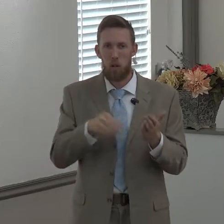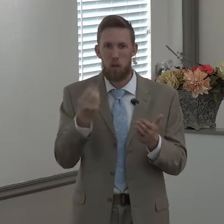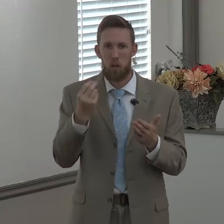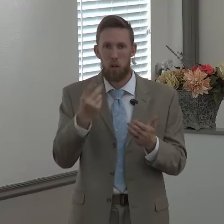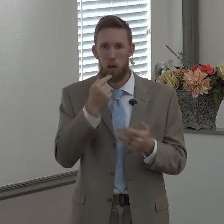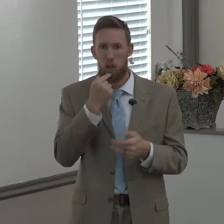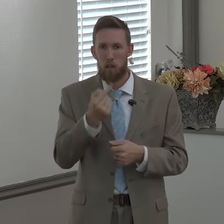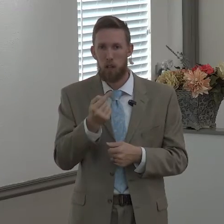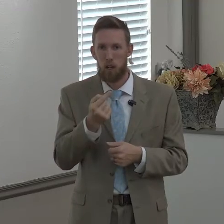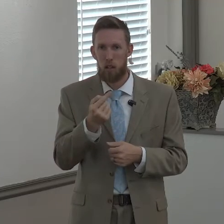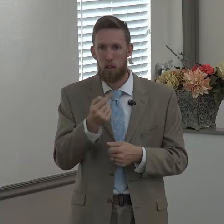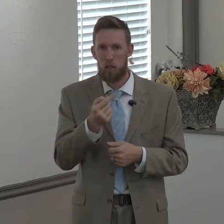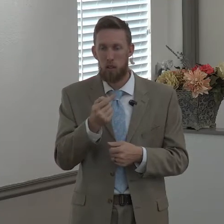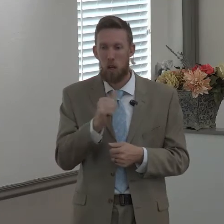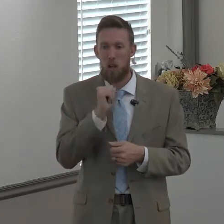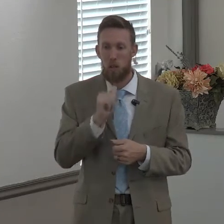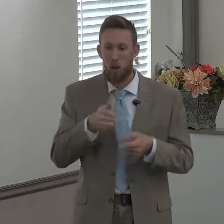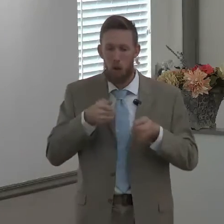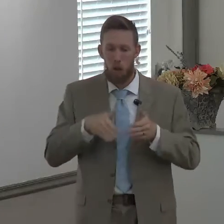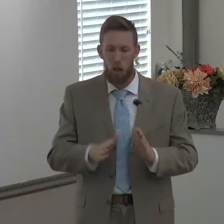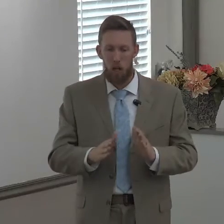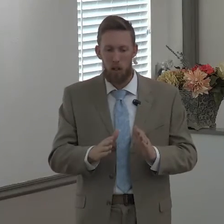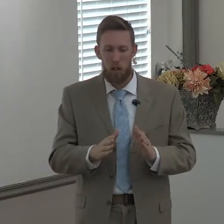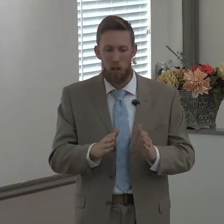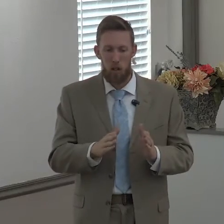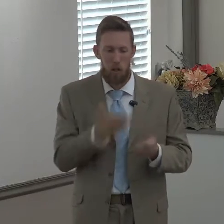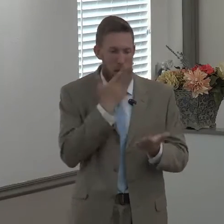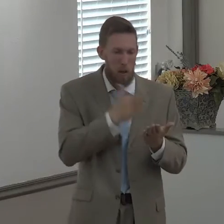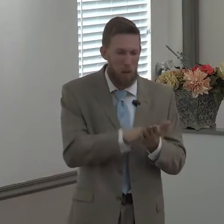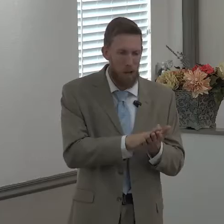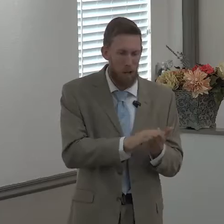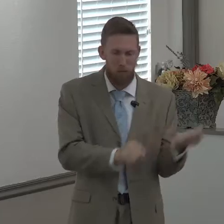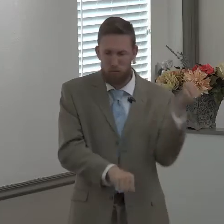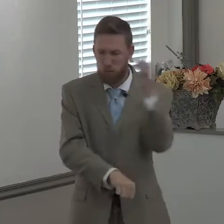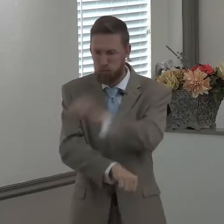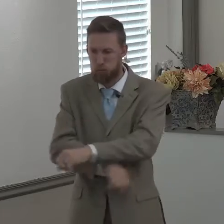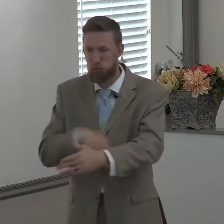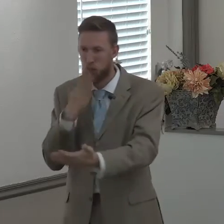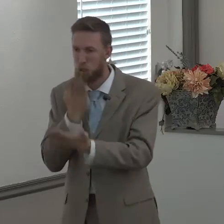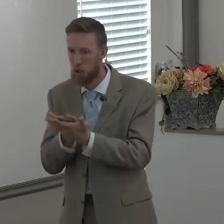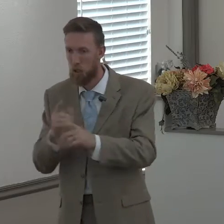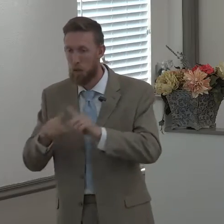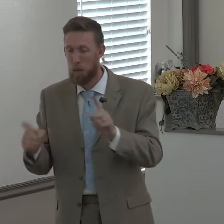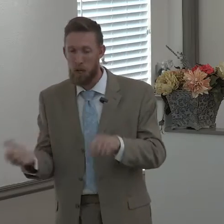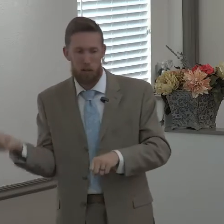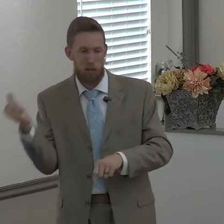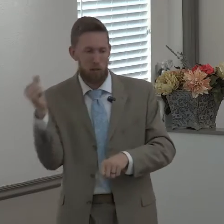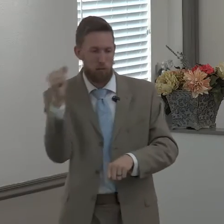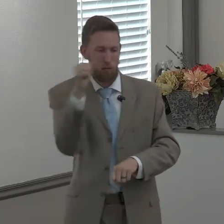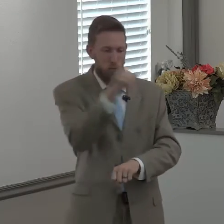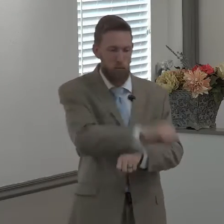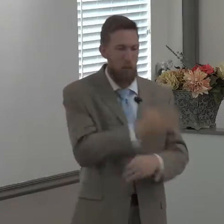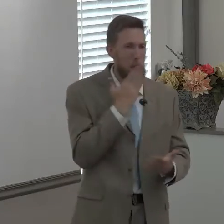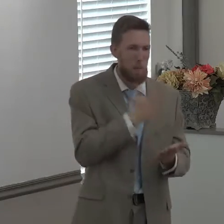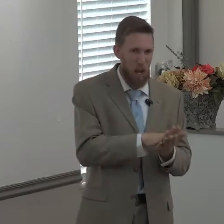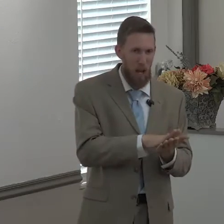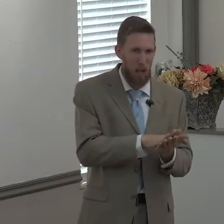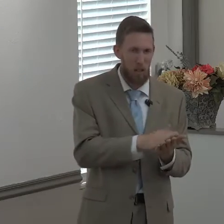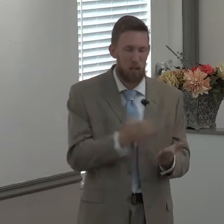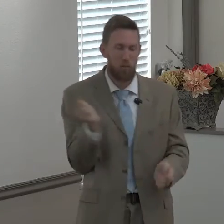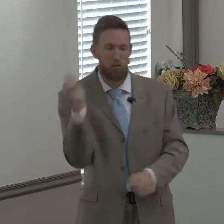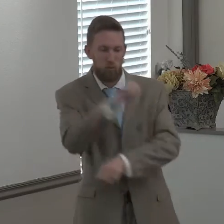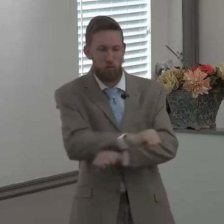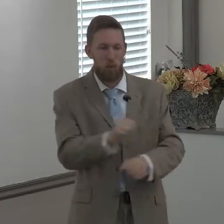Romans chapter 12, verse 21 says, "Be not overcome of evil, but overcome evil